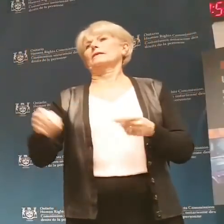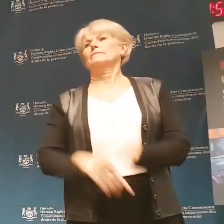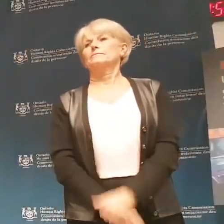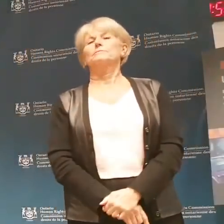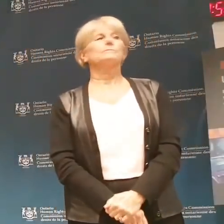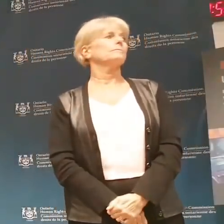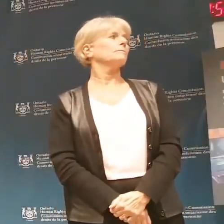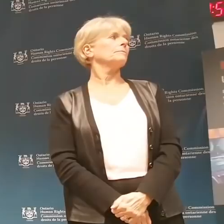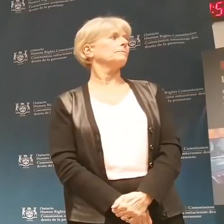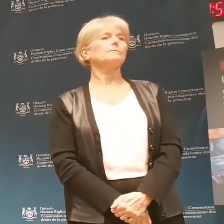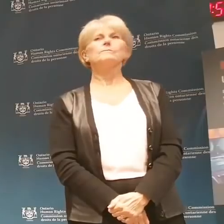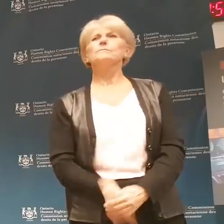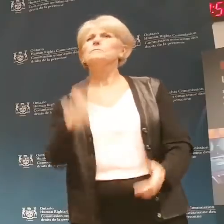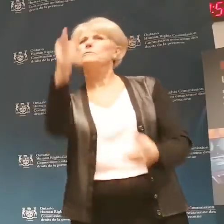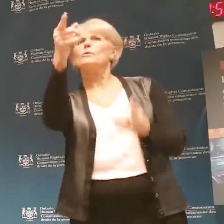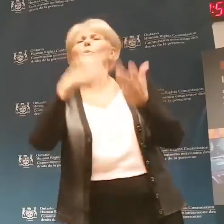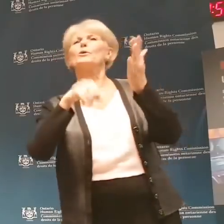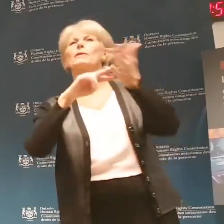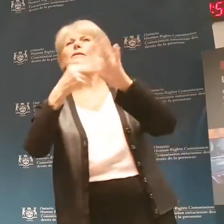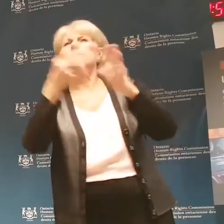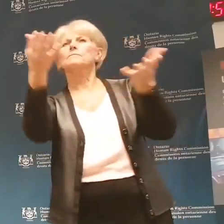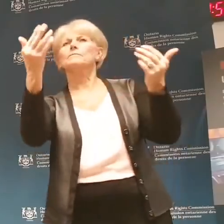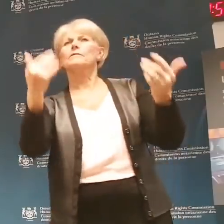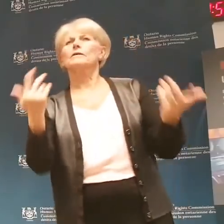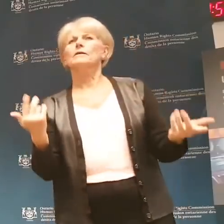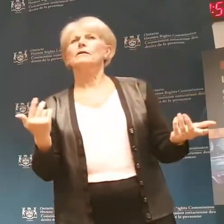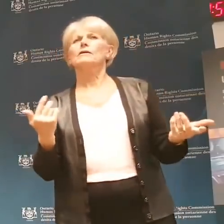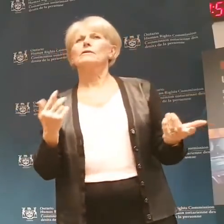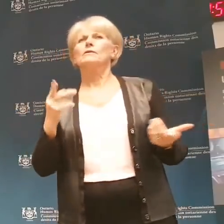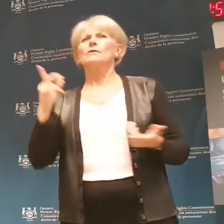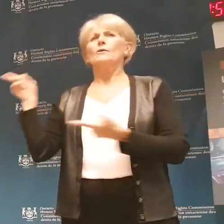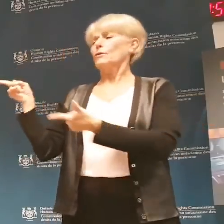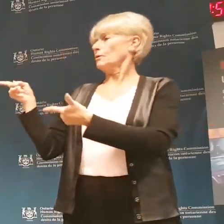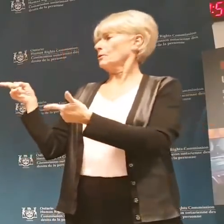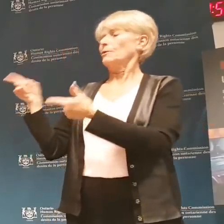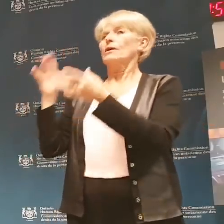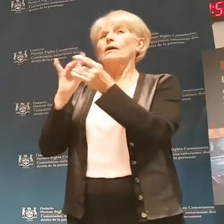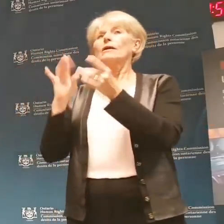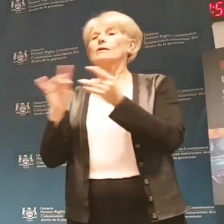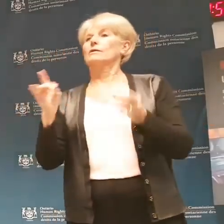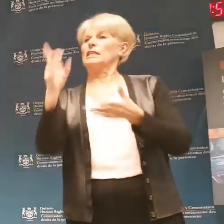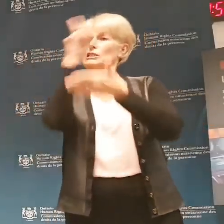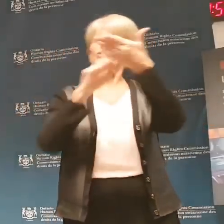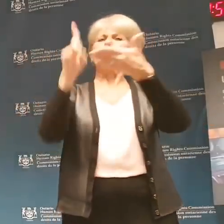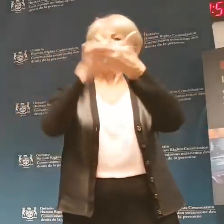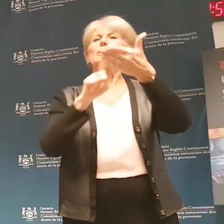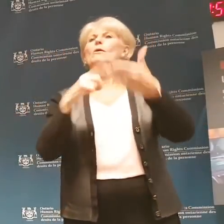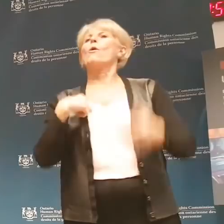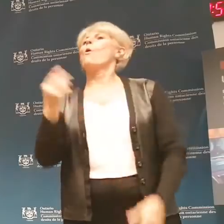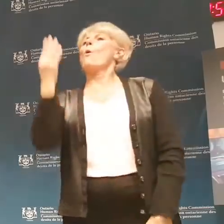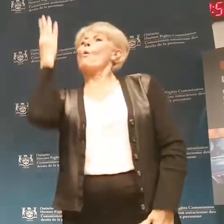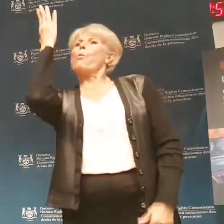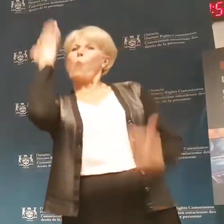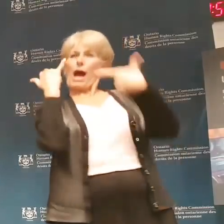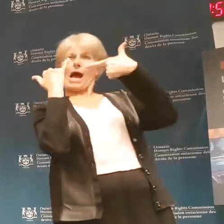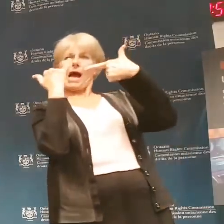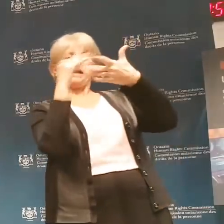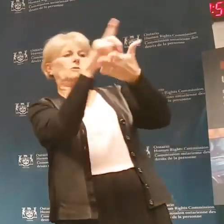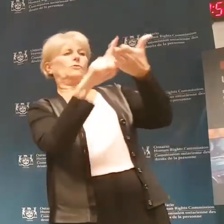happening? Can you elaborate? Why is what happening? What are your findings? The discrimination. What is the basis of that?